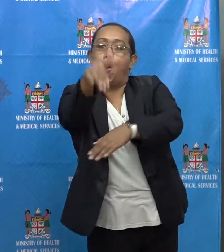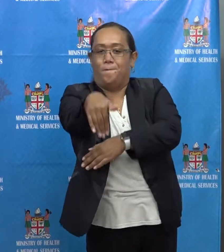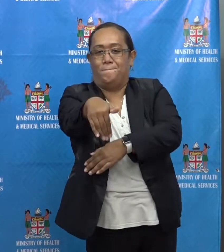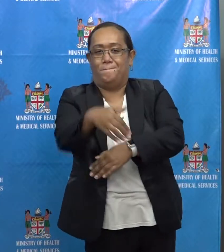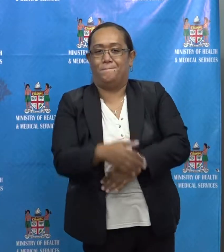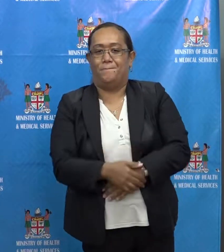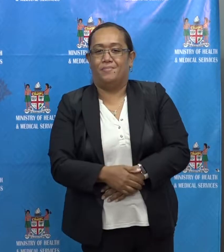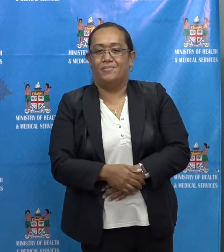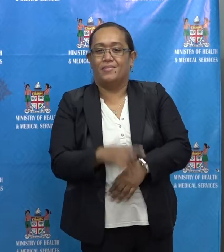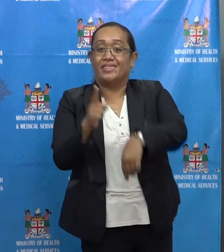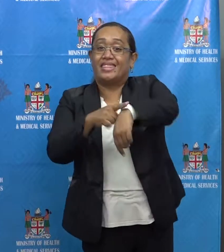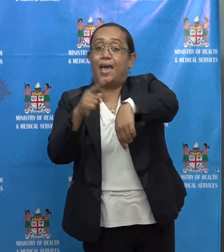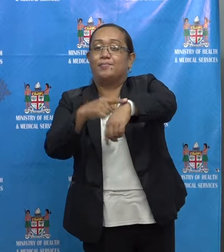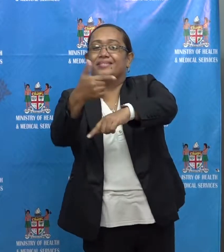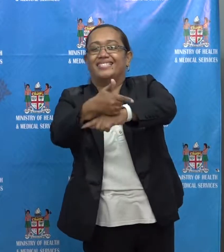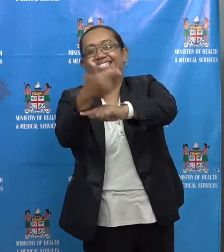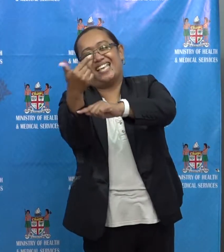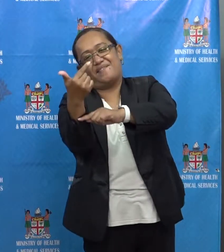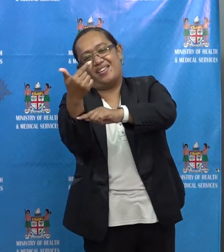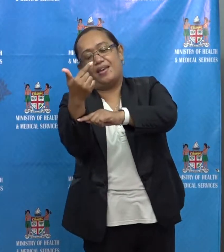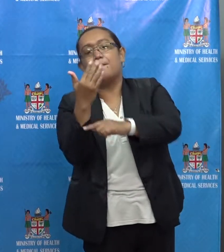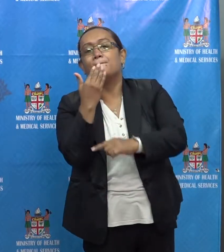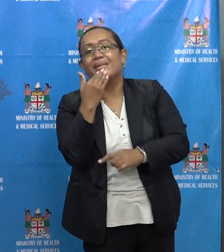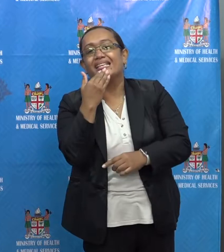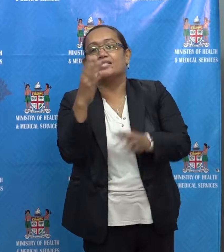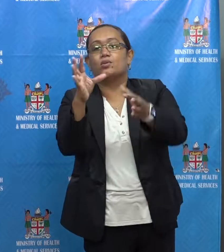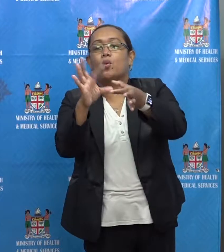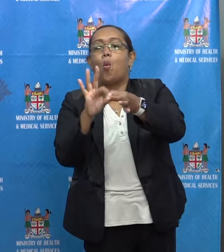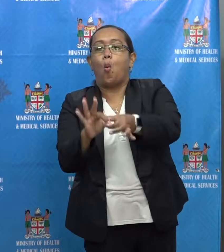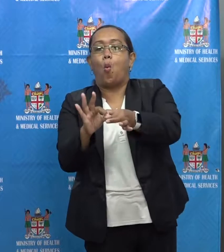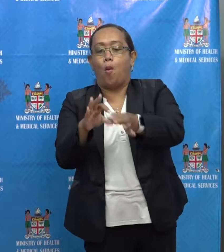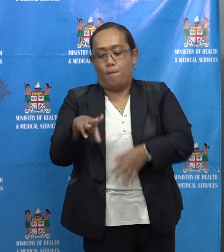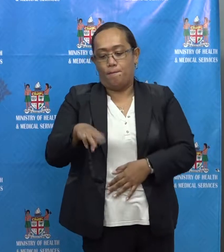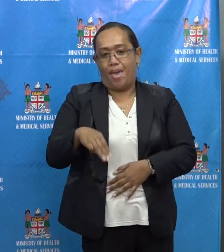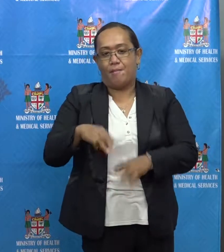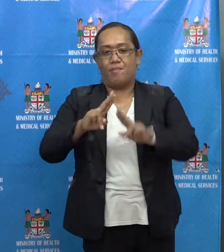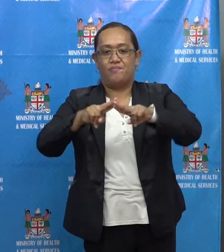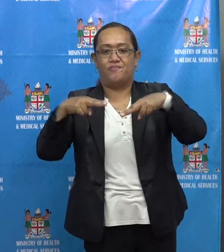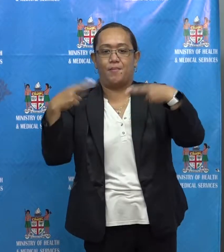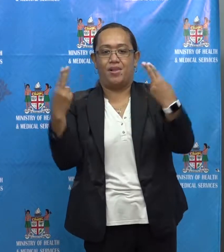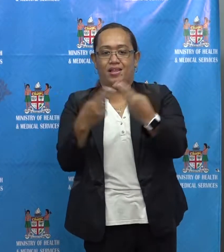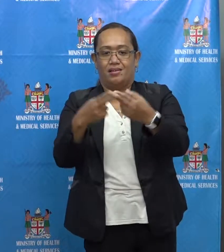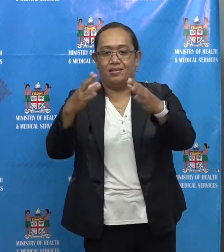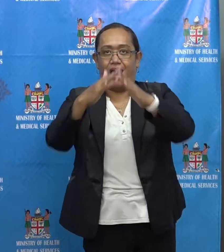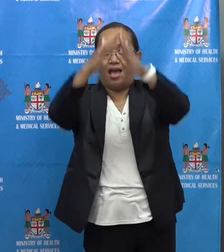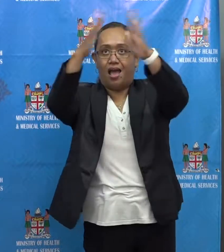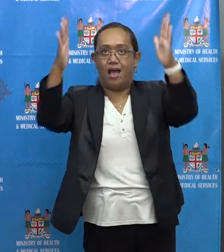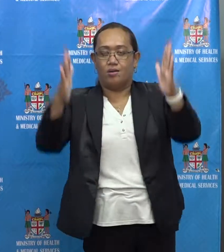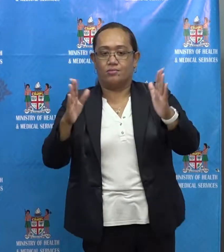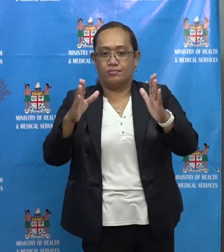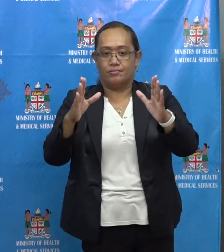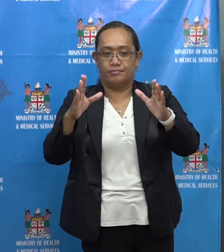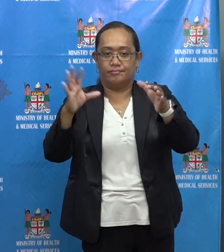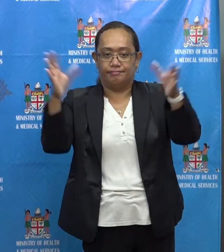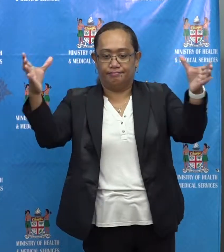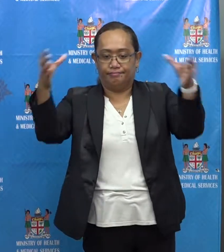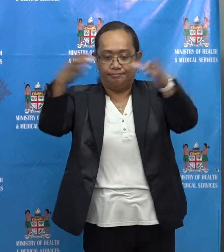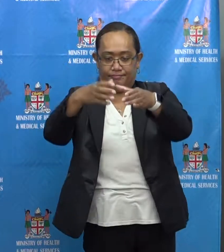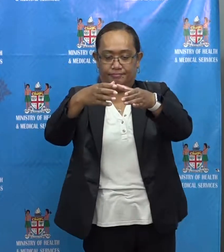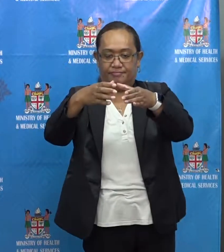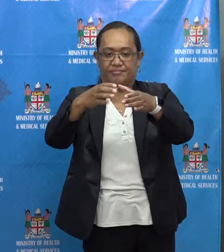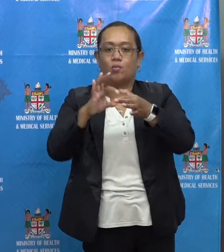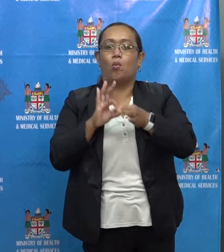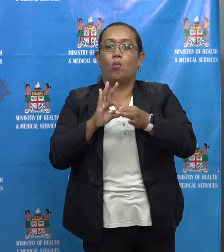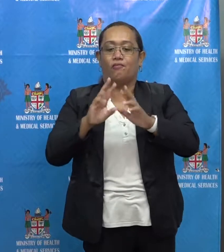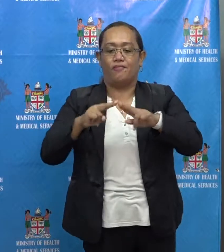and only spend time with members of the family. To us, it's important that you do that, because